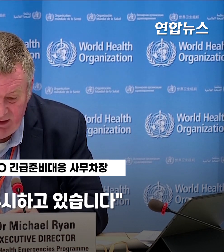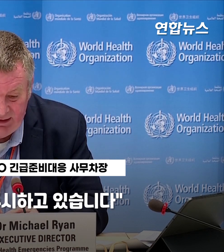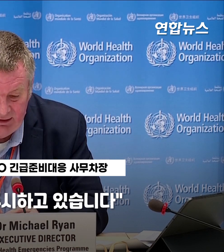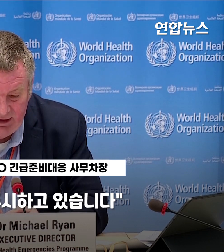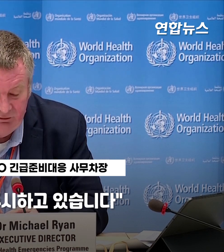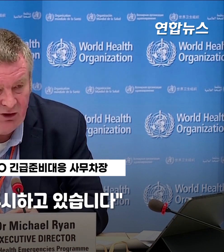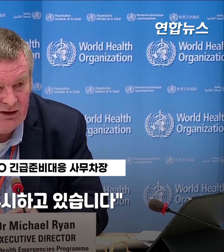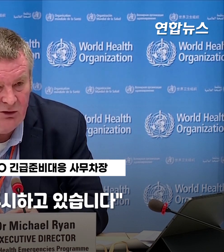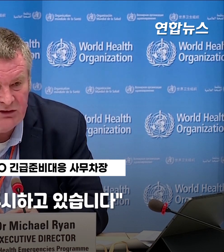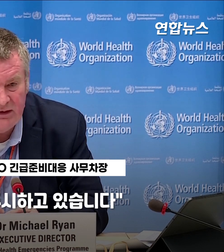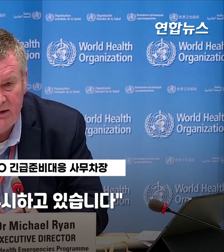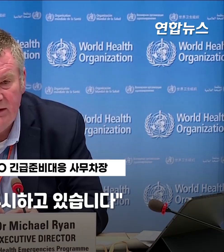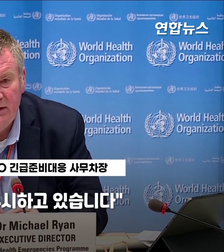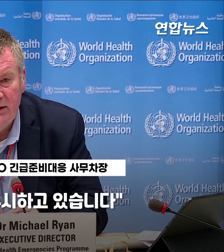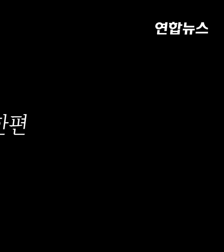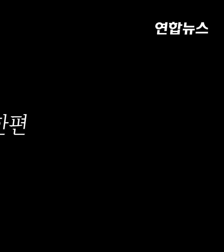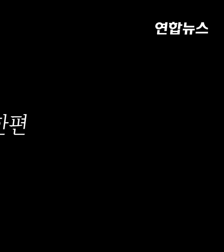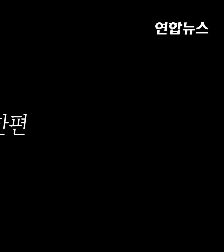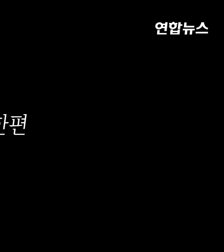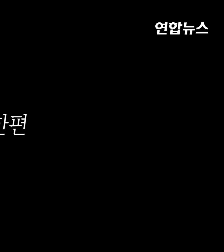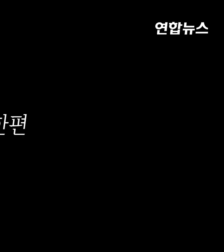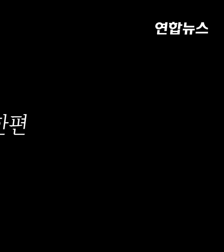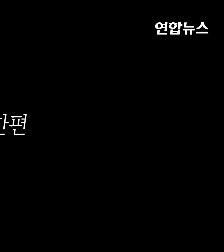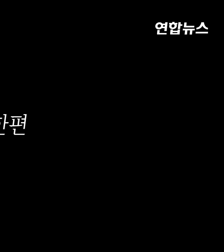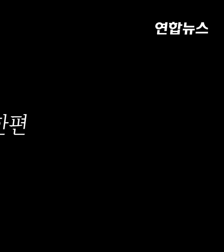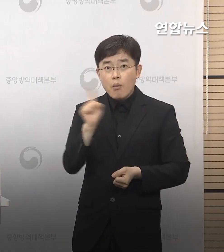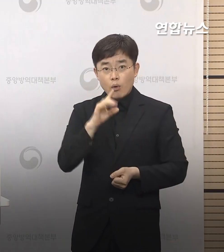We are tracking that very closely.